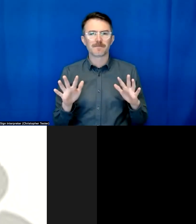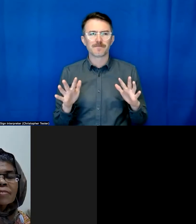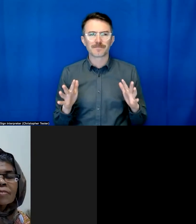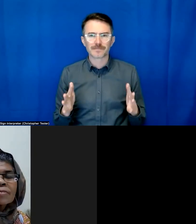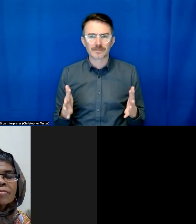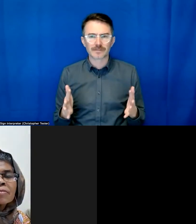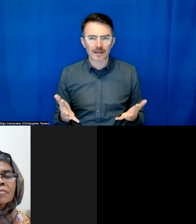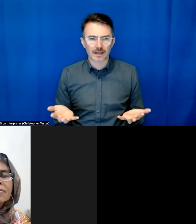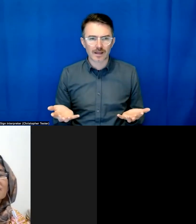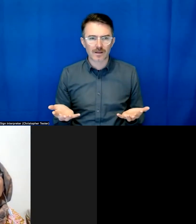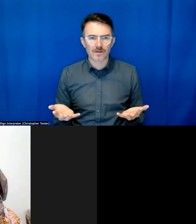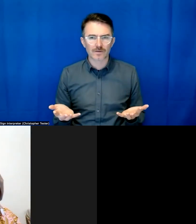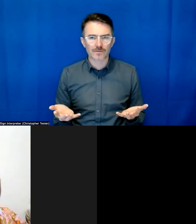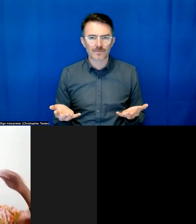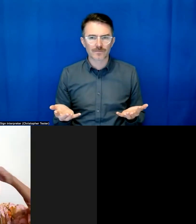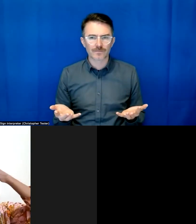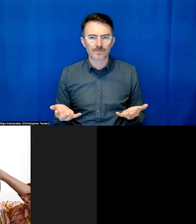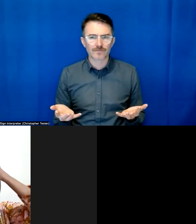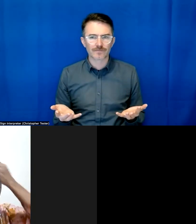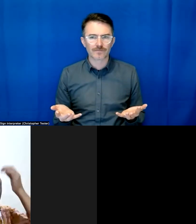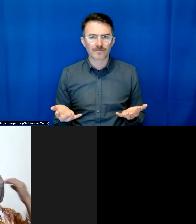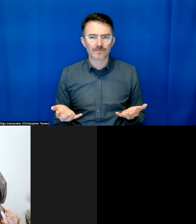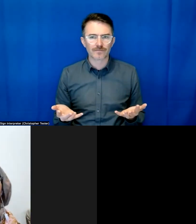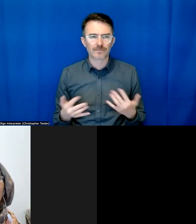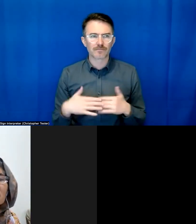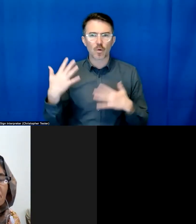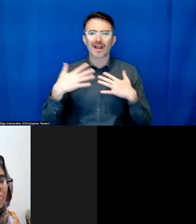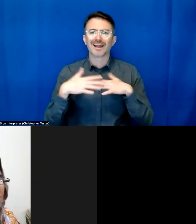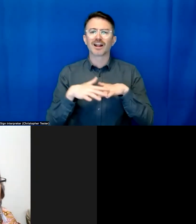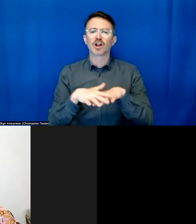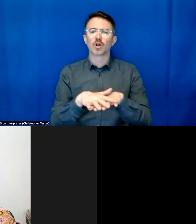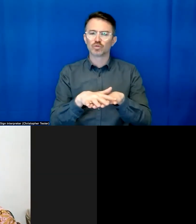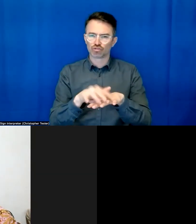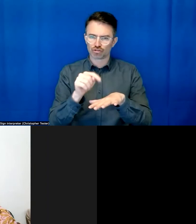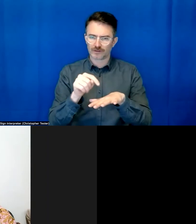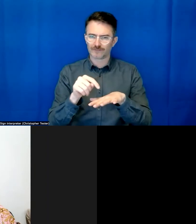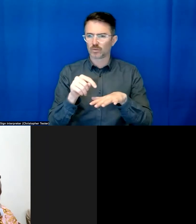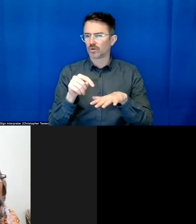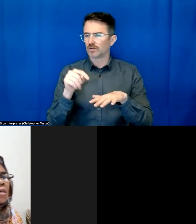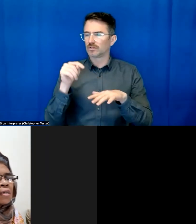Yeah, the challenge of